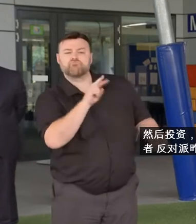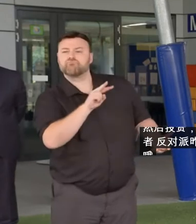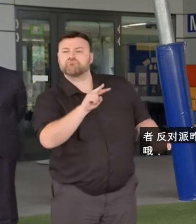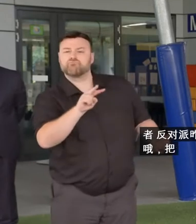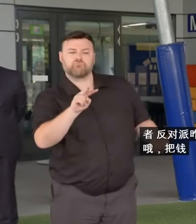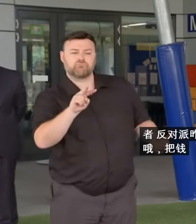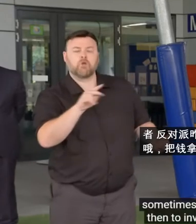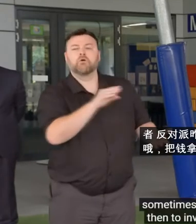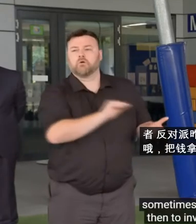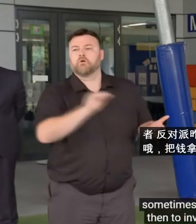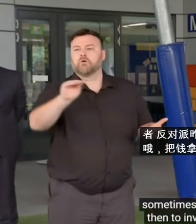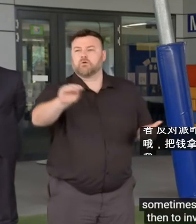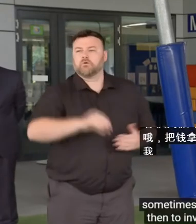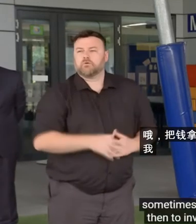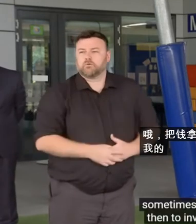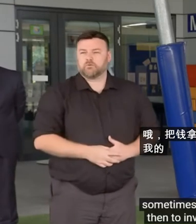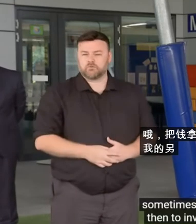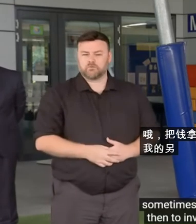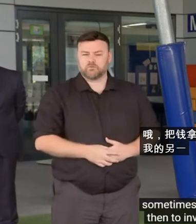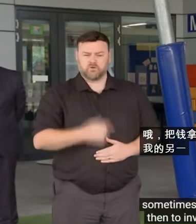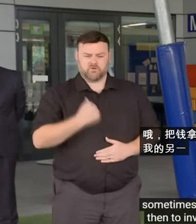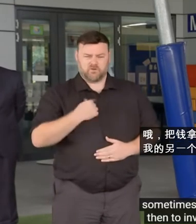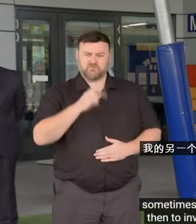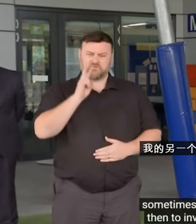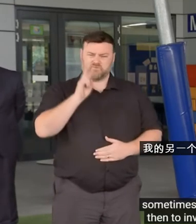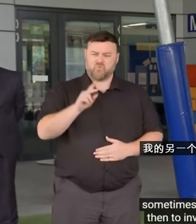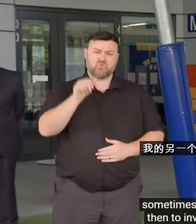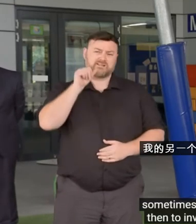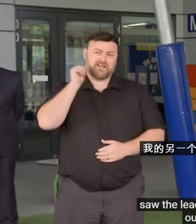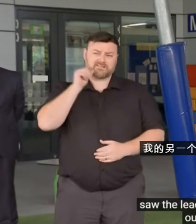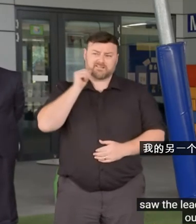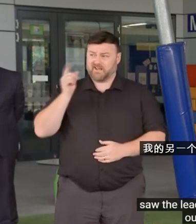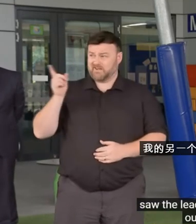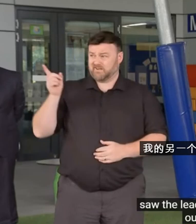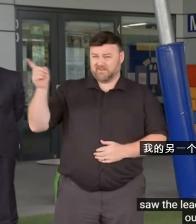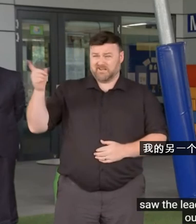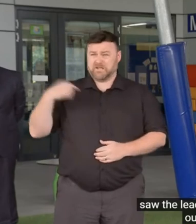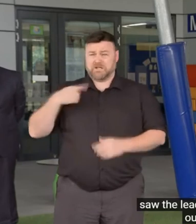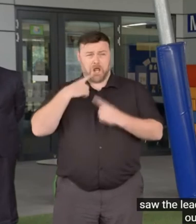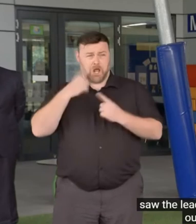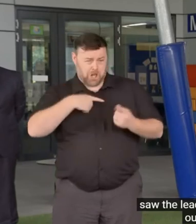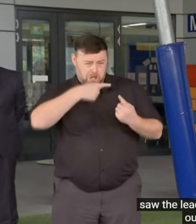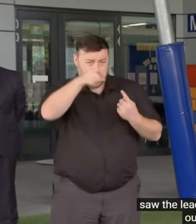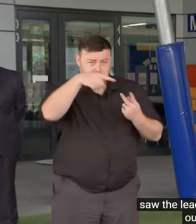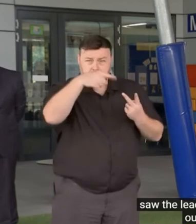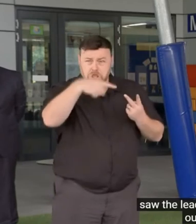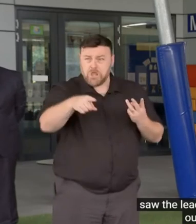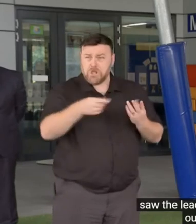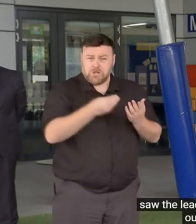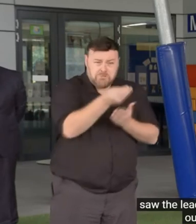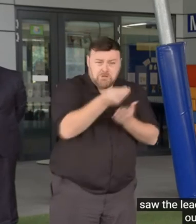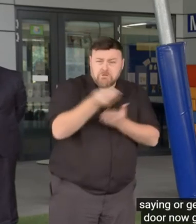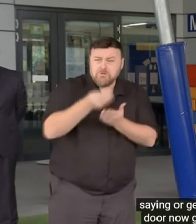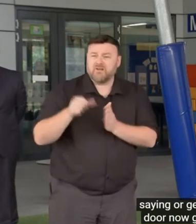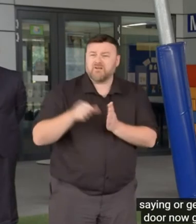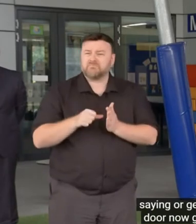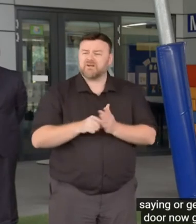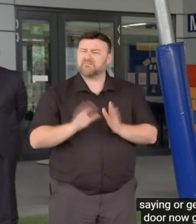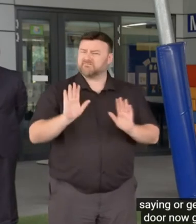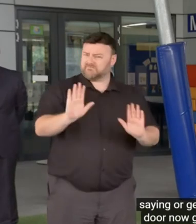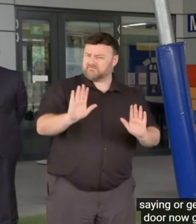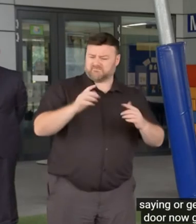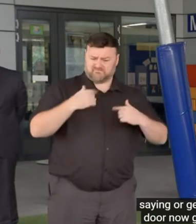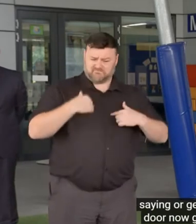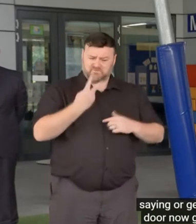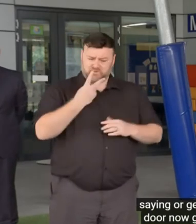yesterday saying, get that money out the door now, get money out the door now. Well, I've lived this as the previous Treasurer for 2 years. And the approach that we've taken